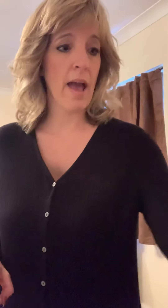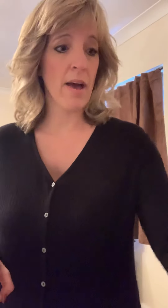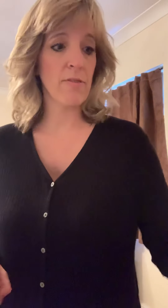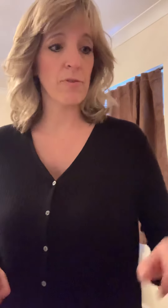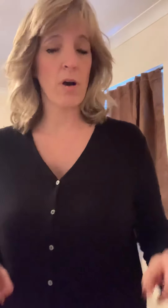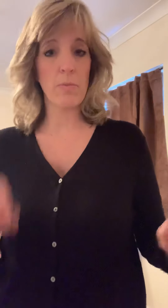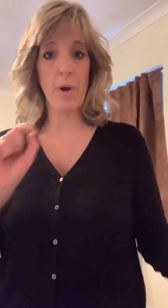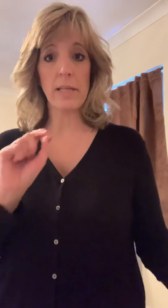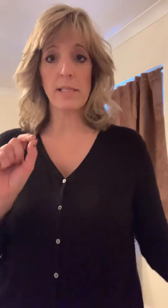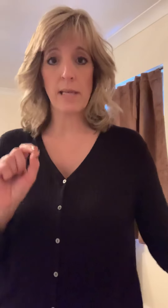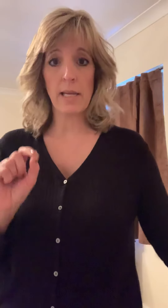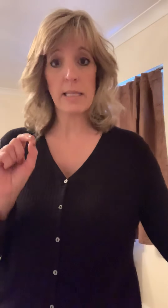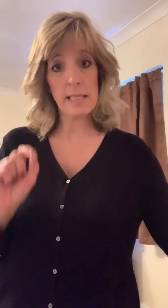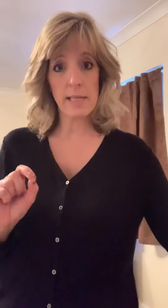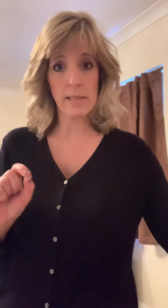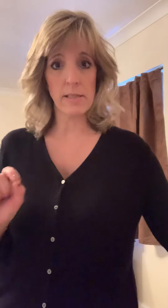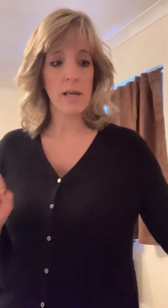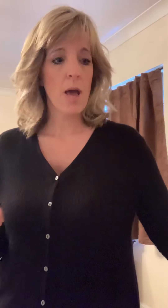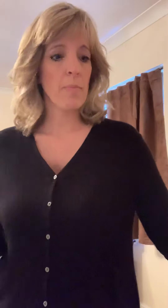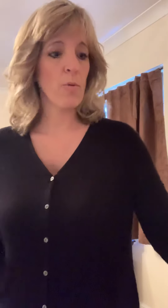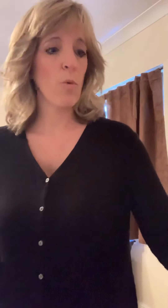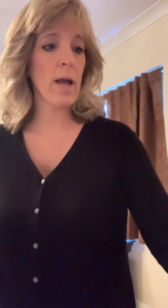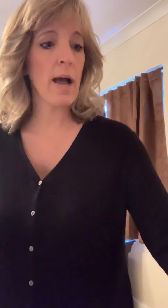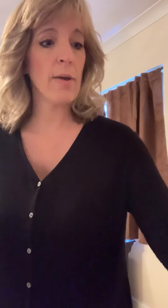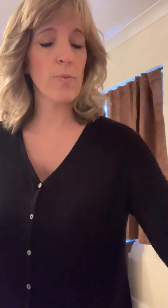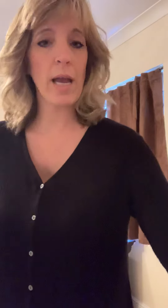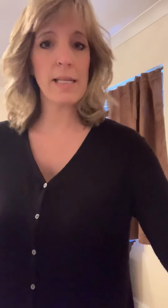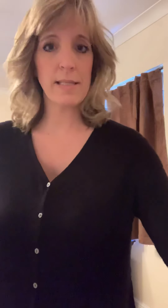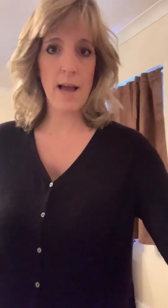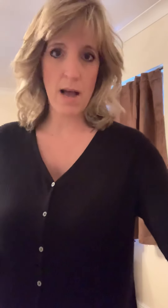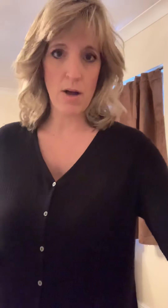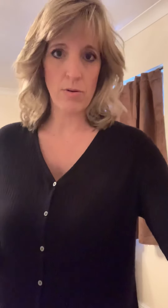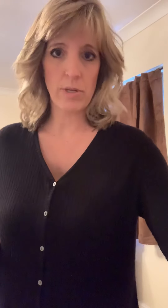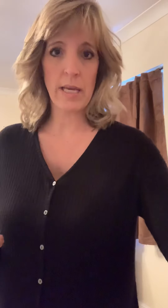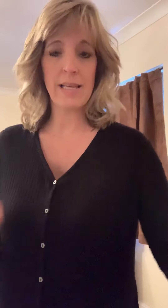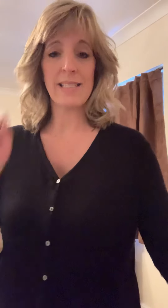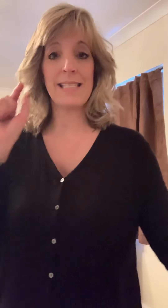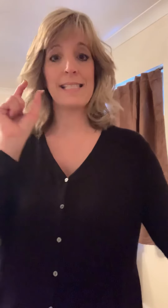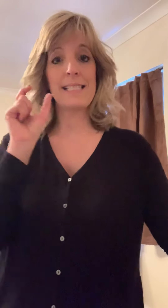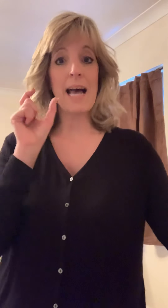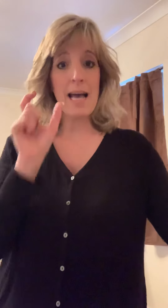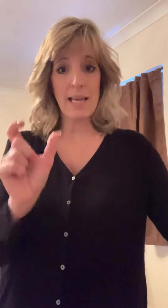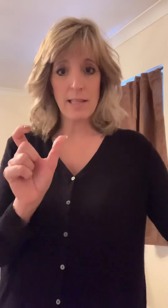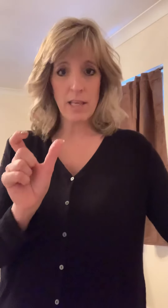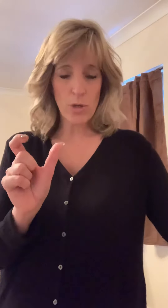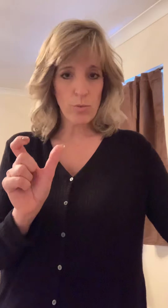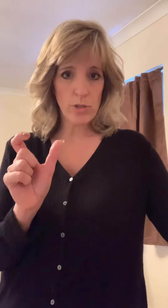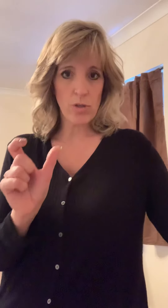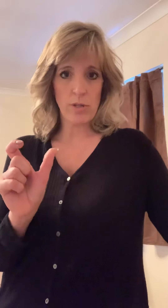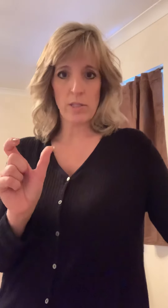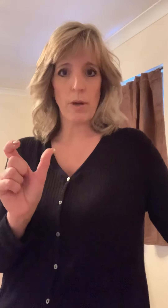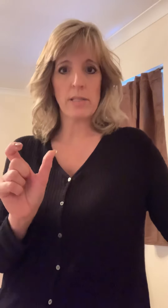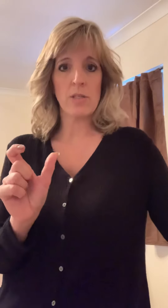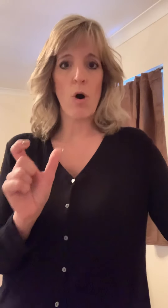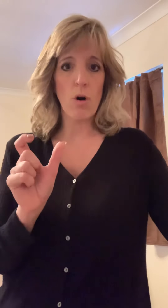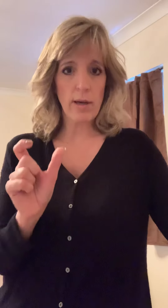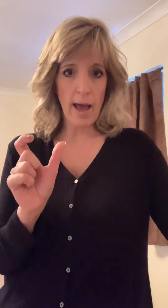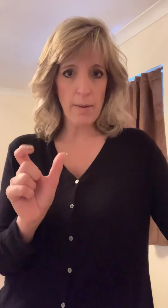have practice signing the sentences. But what I write down is the sign that you will do. That's why it's in all caps